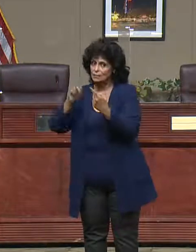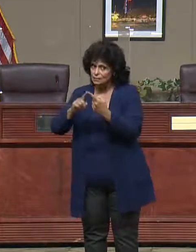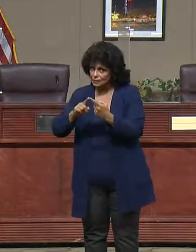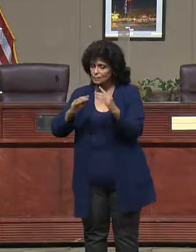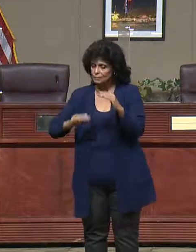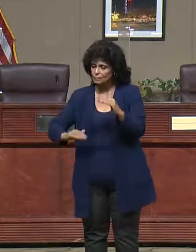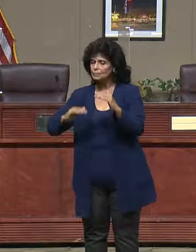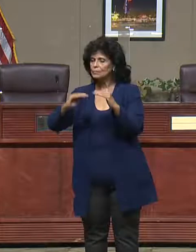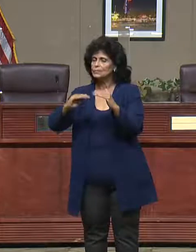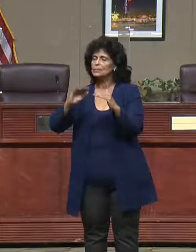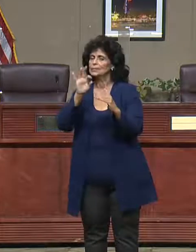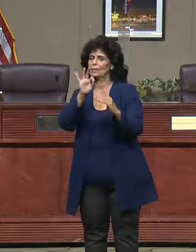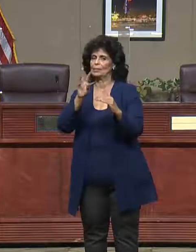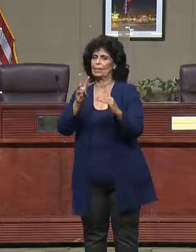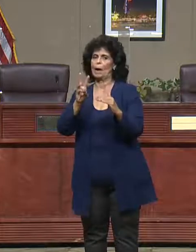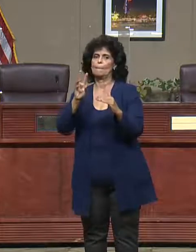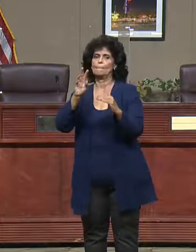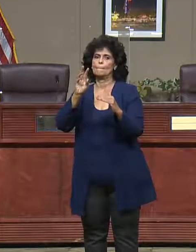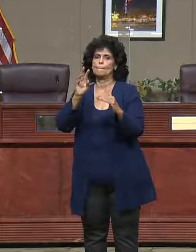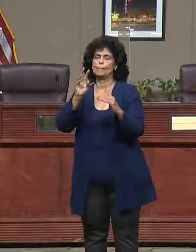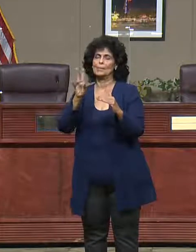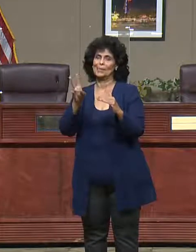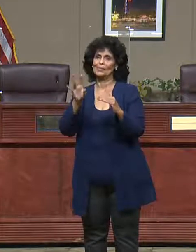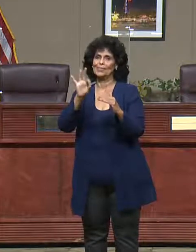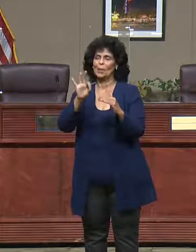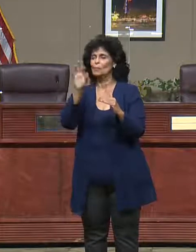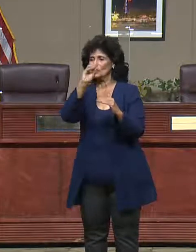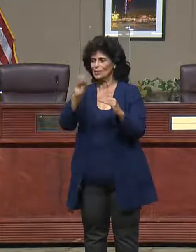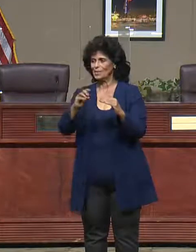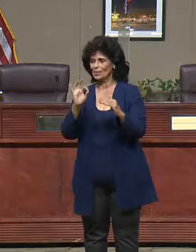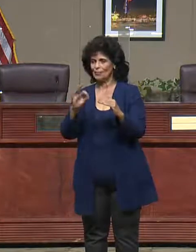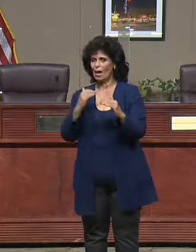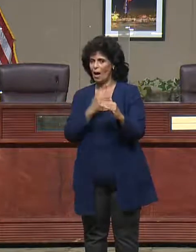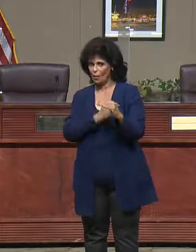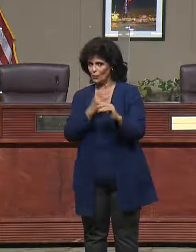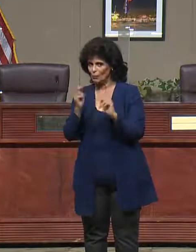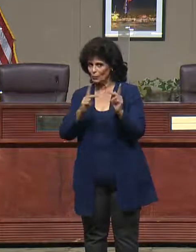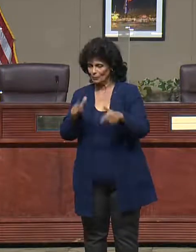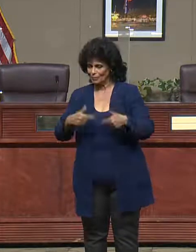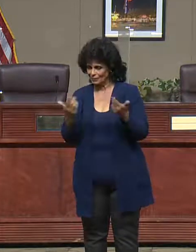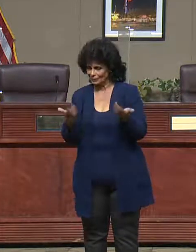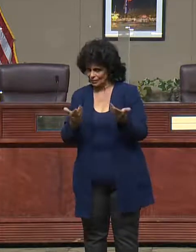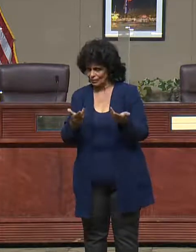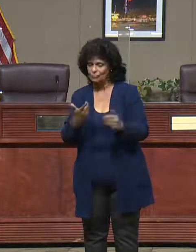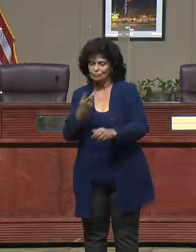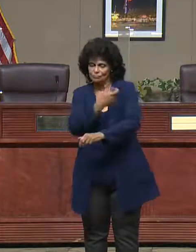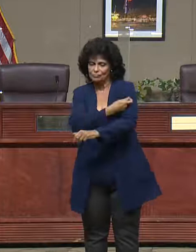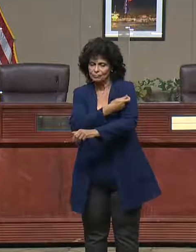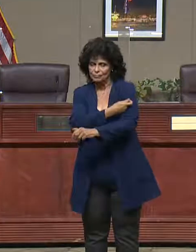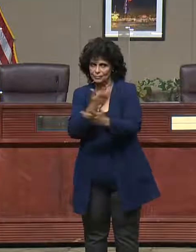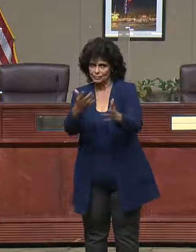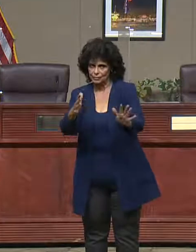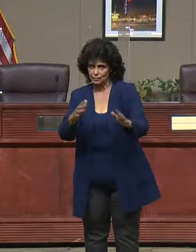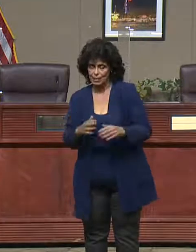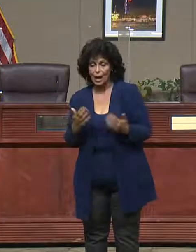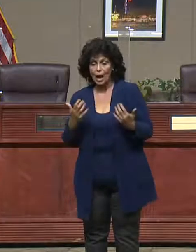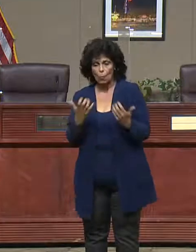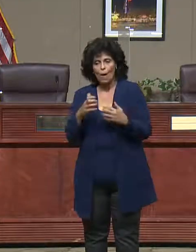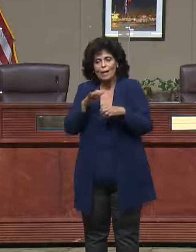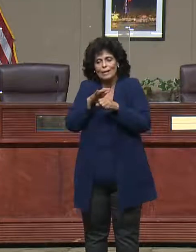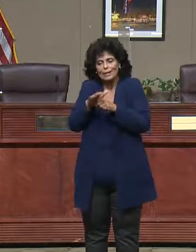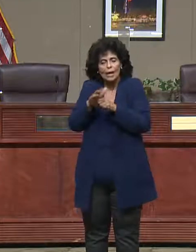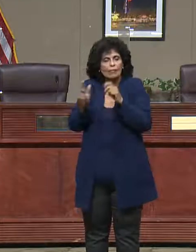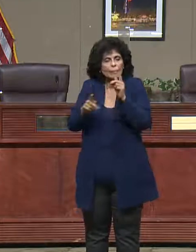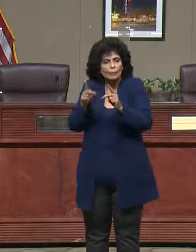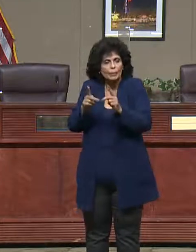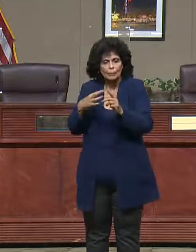vaccinated. That's over 100,000 people. So I want to have enough personnel that we can give breaks